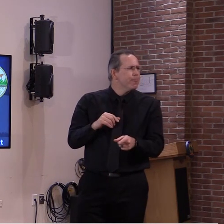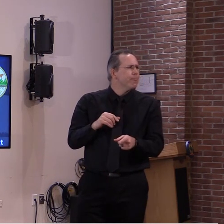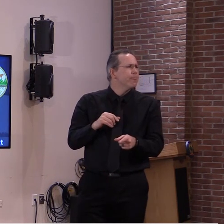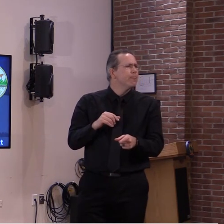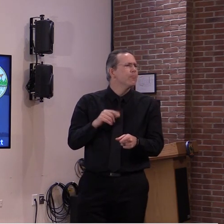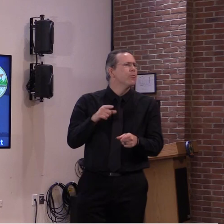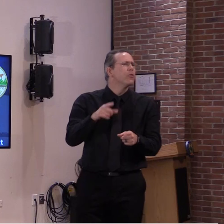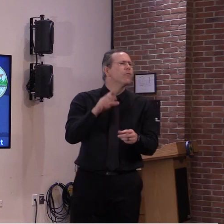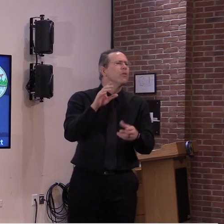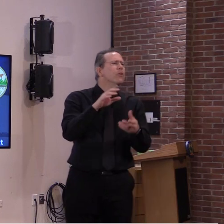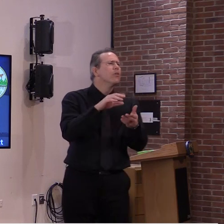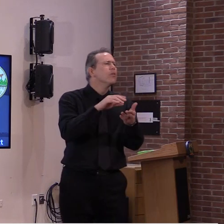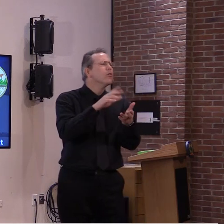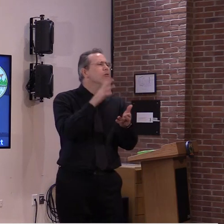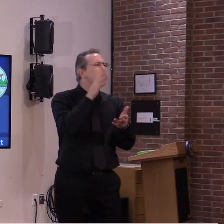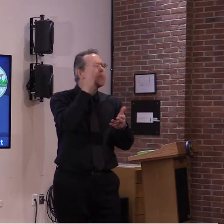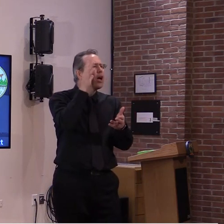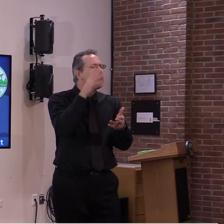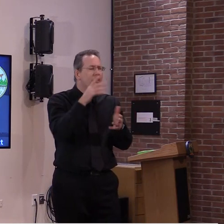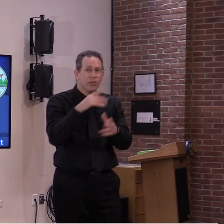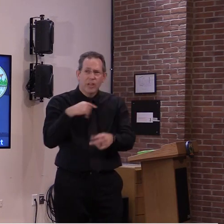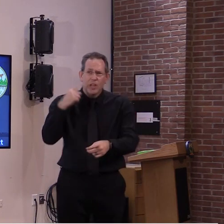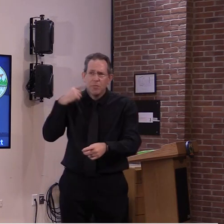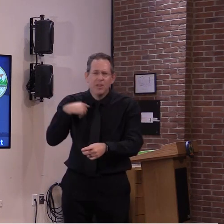can. Well, thank you.